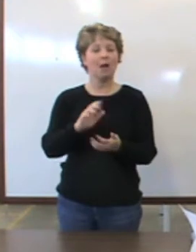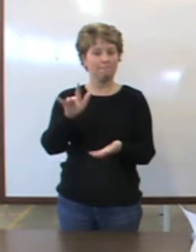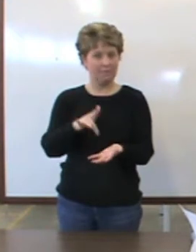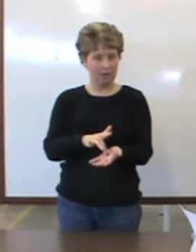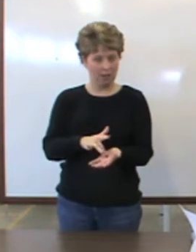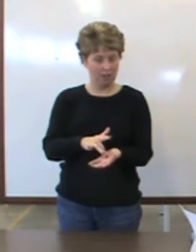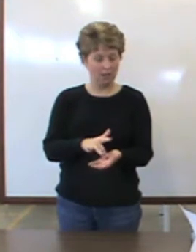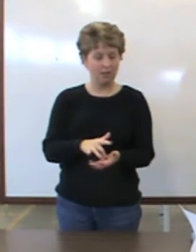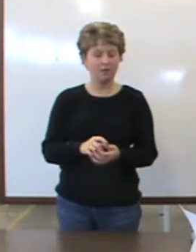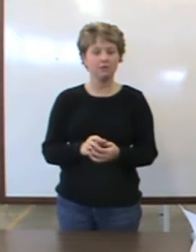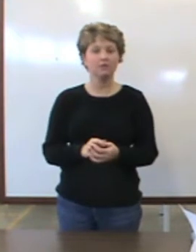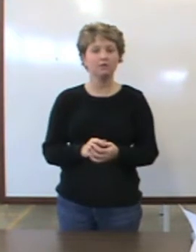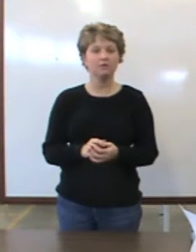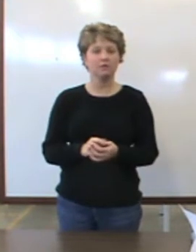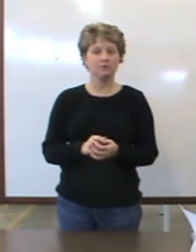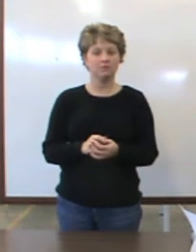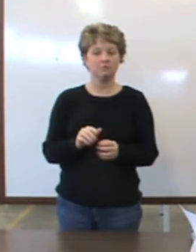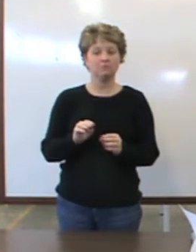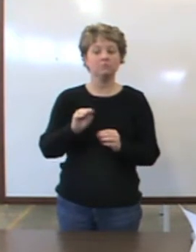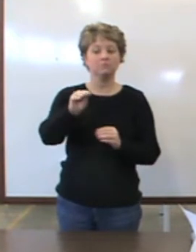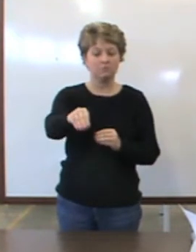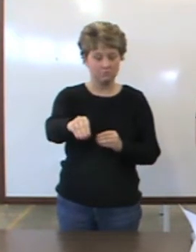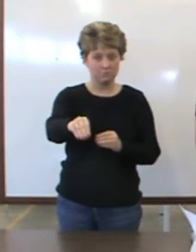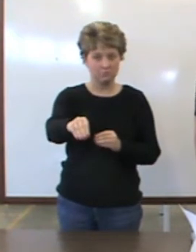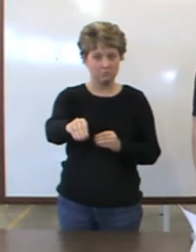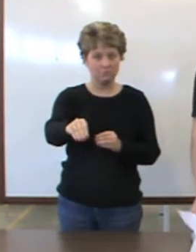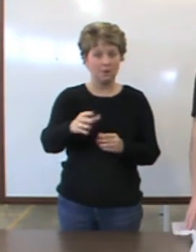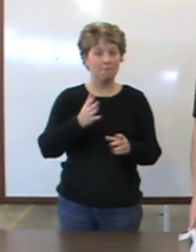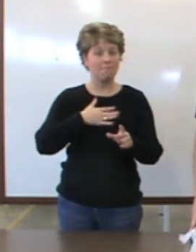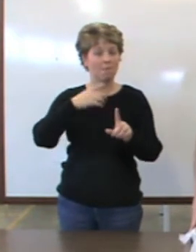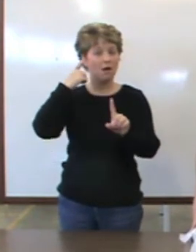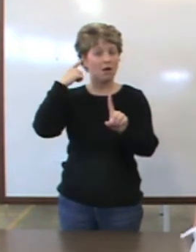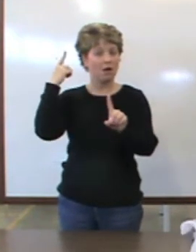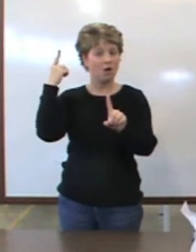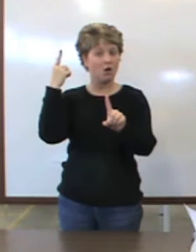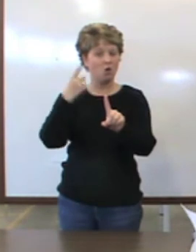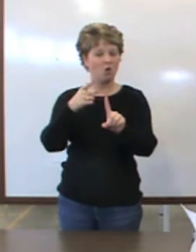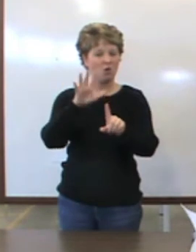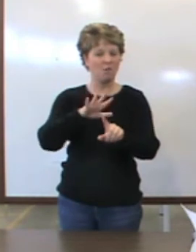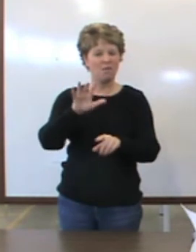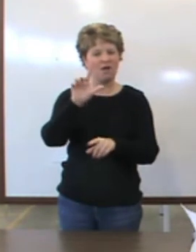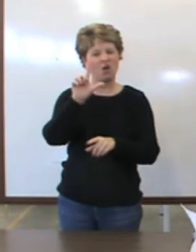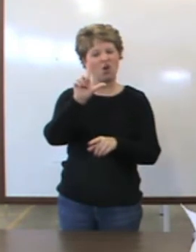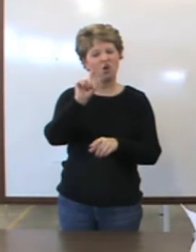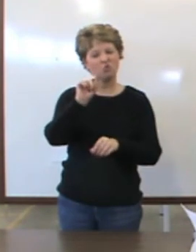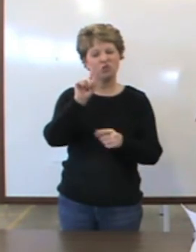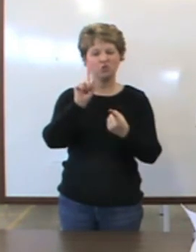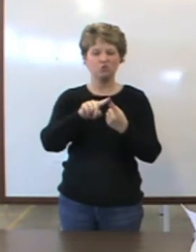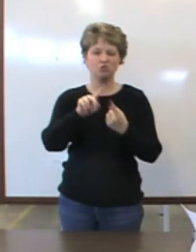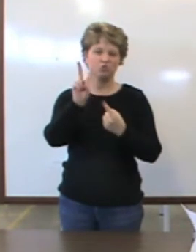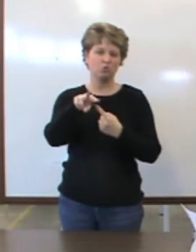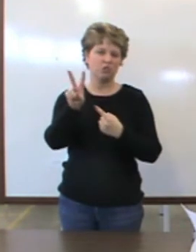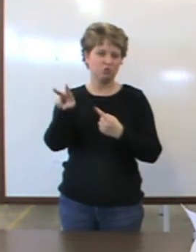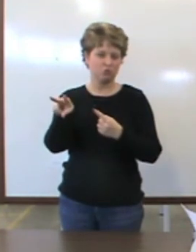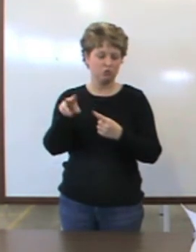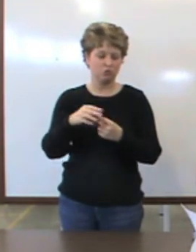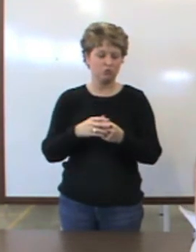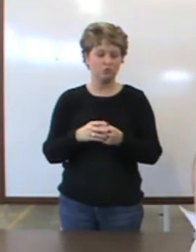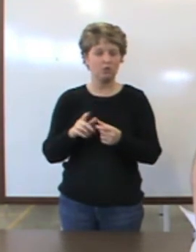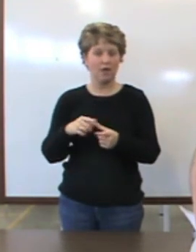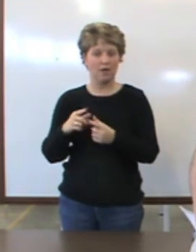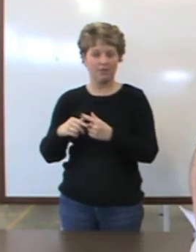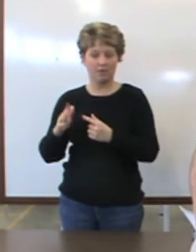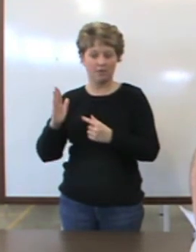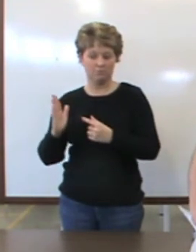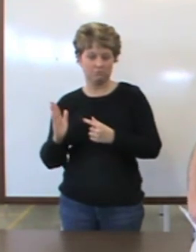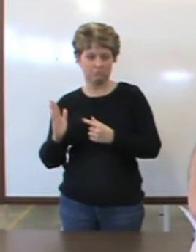the middle, and then right here. My goal is about 20 to 22, and then I will